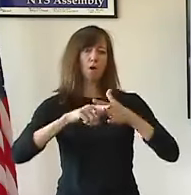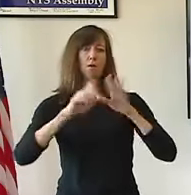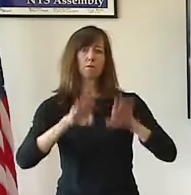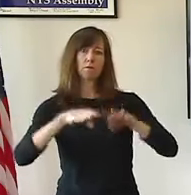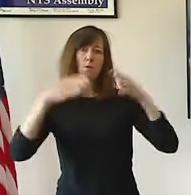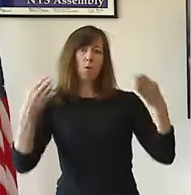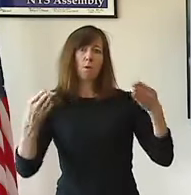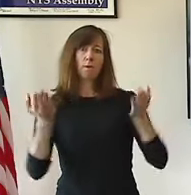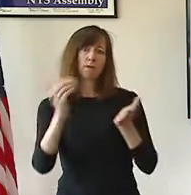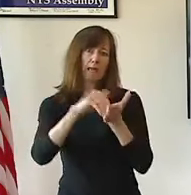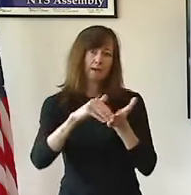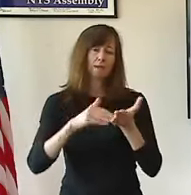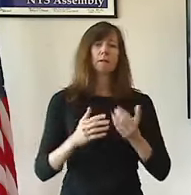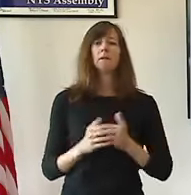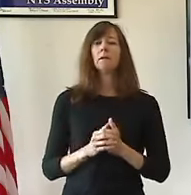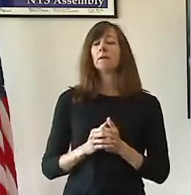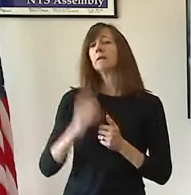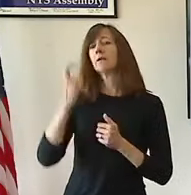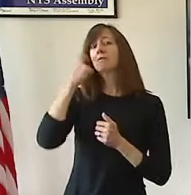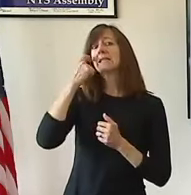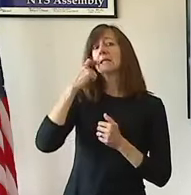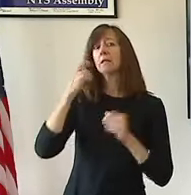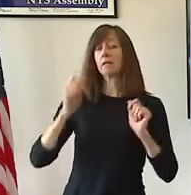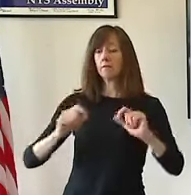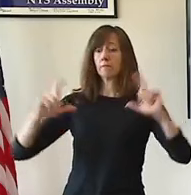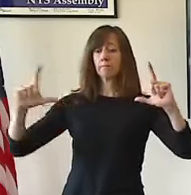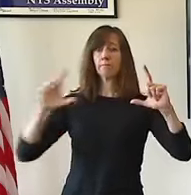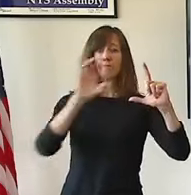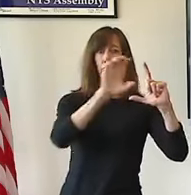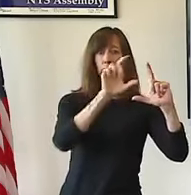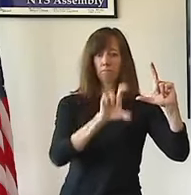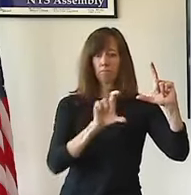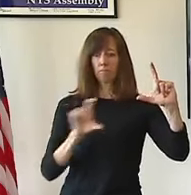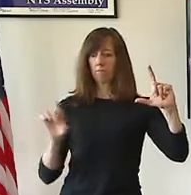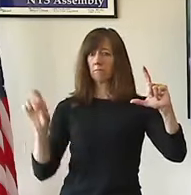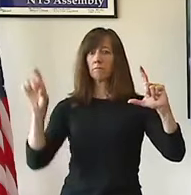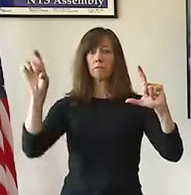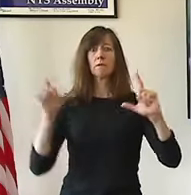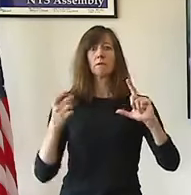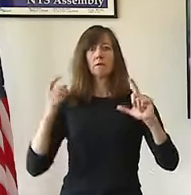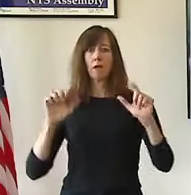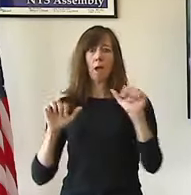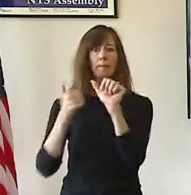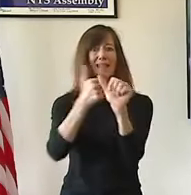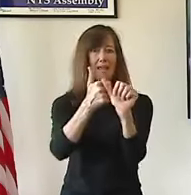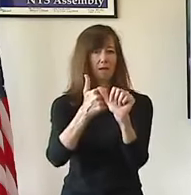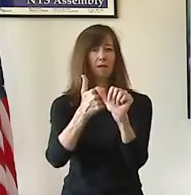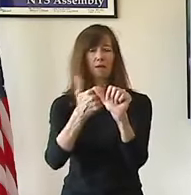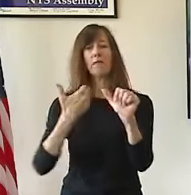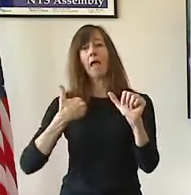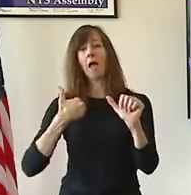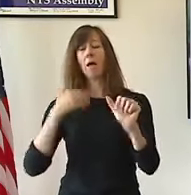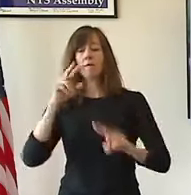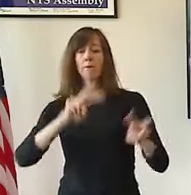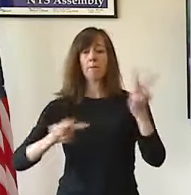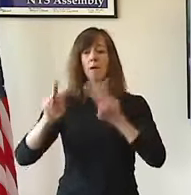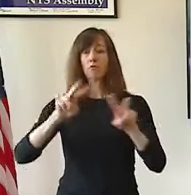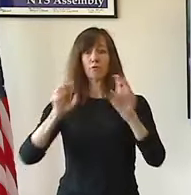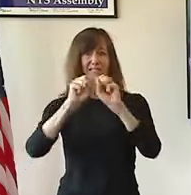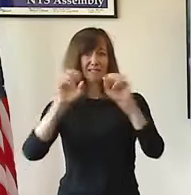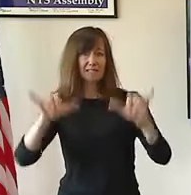updated the dashboard this past week to include a monitoring system that I will tell you I find very useful. It's very